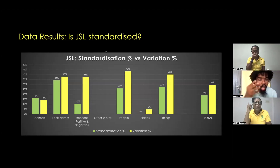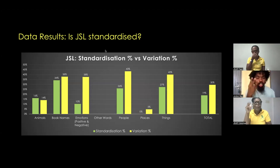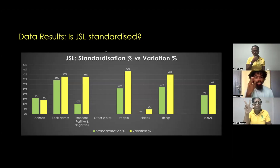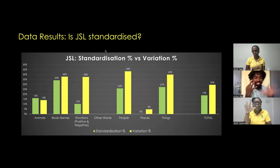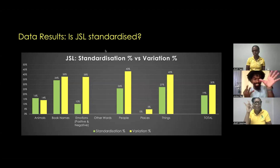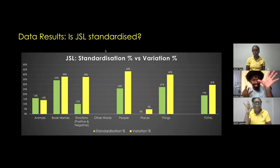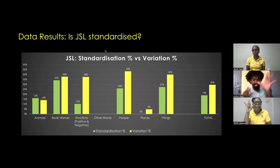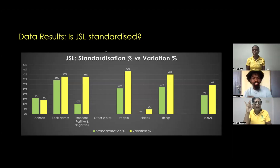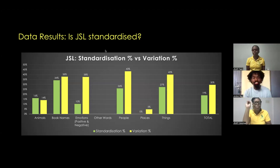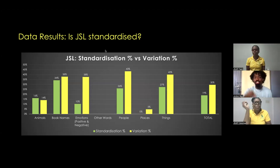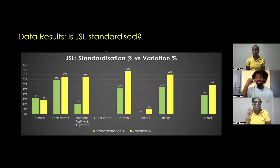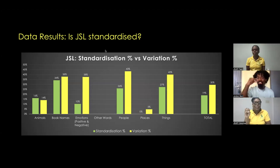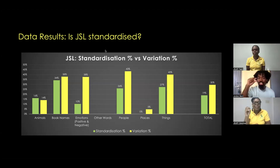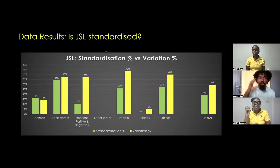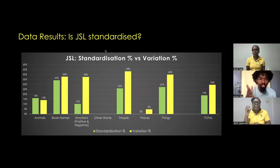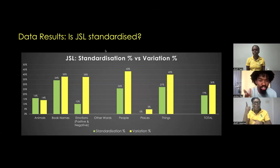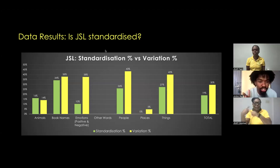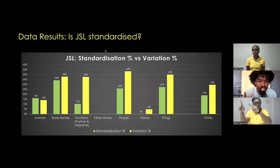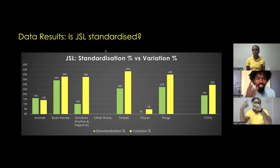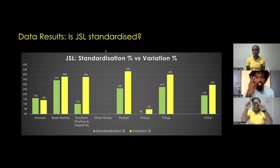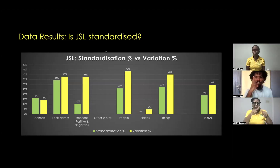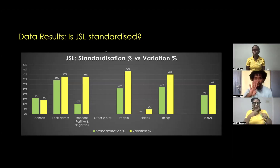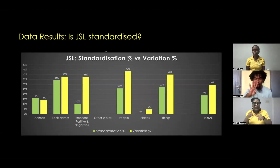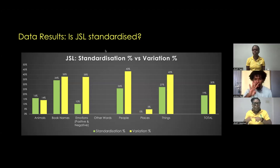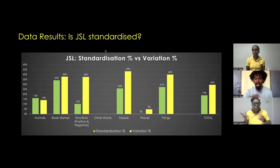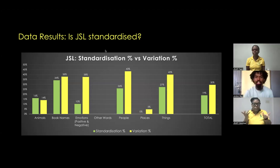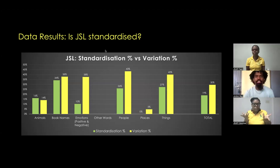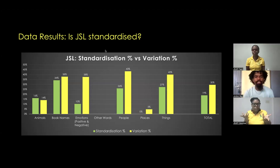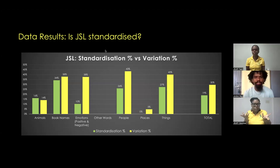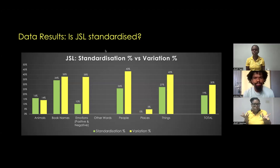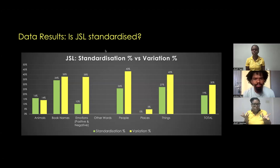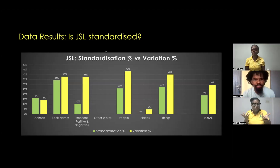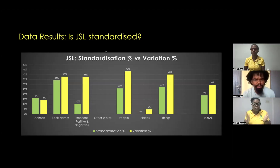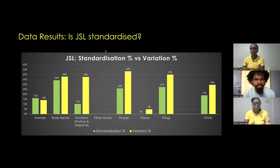%34 for the similarities and 38% for variations.